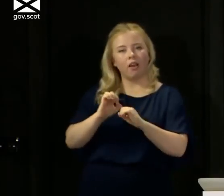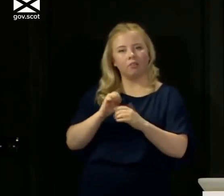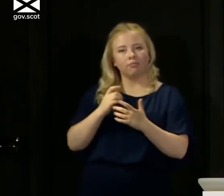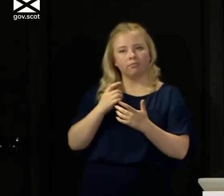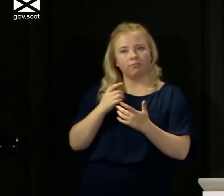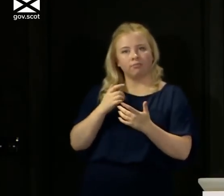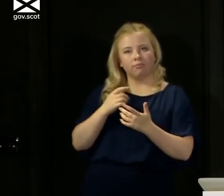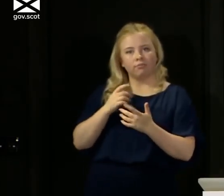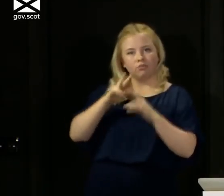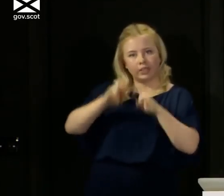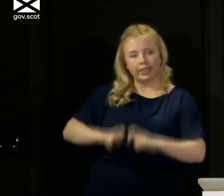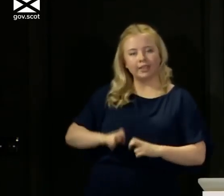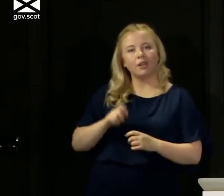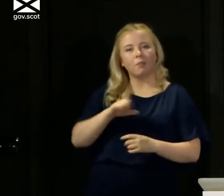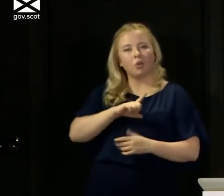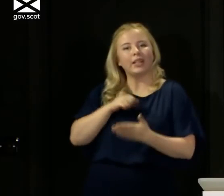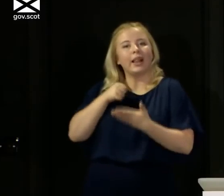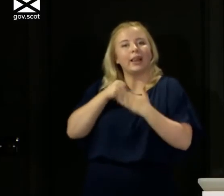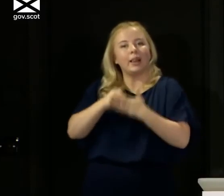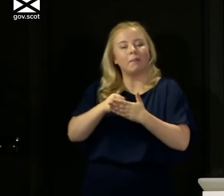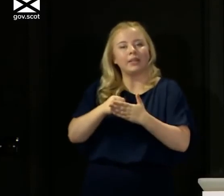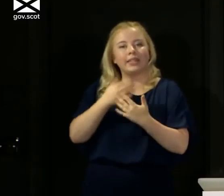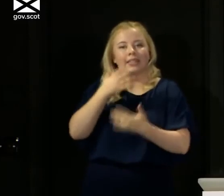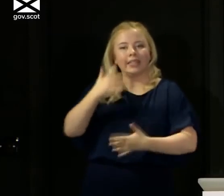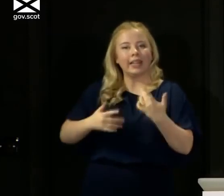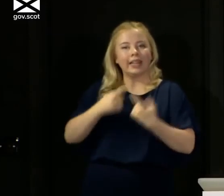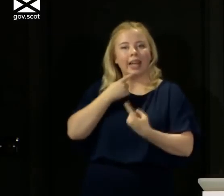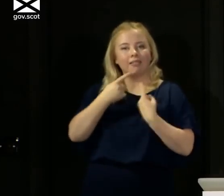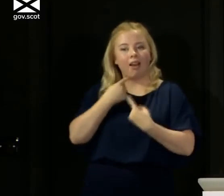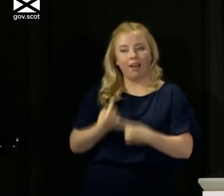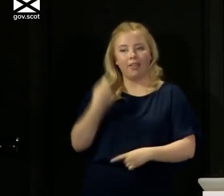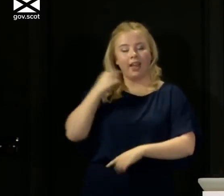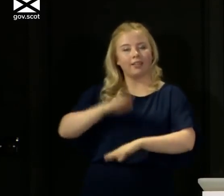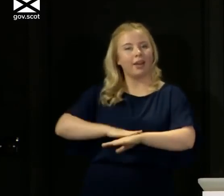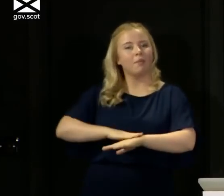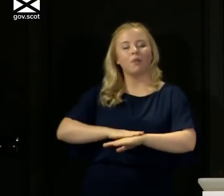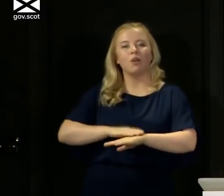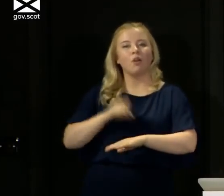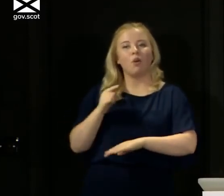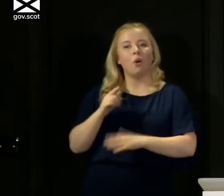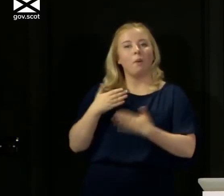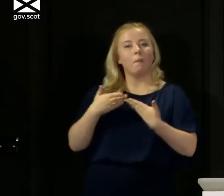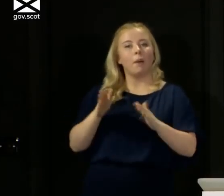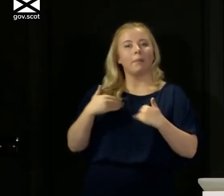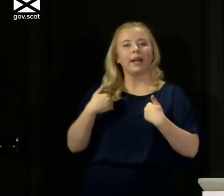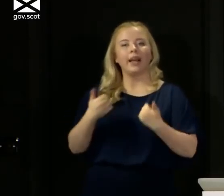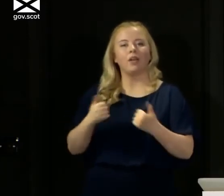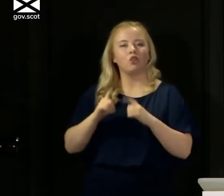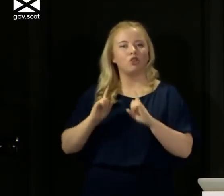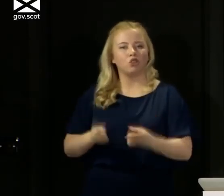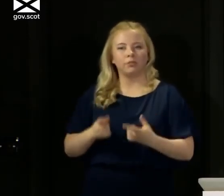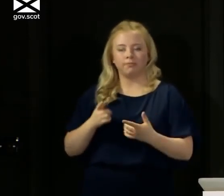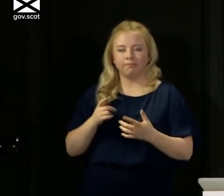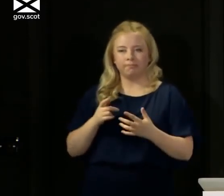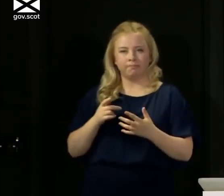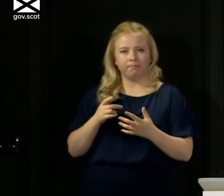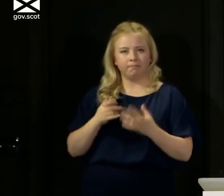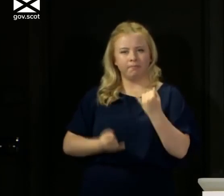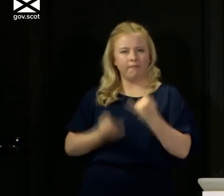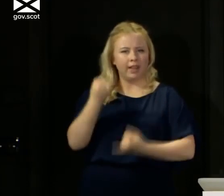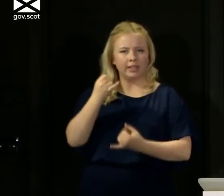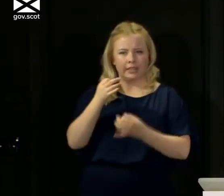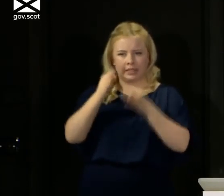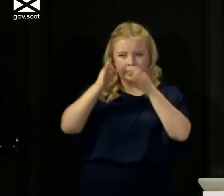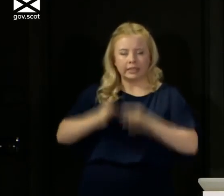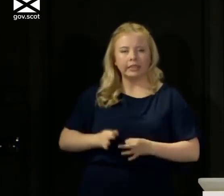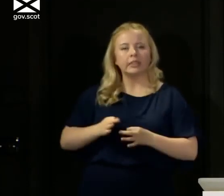data that they had access to in Scotland at that time. So they weren't able to draw more definitive conclusions, and Public